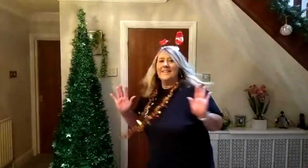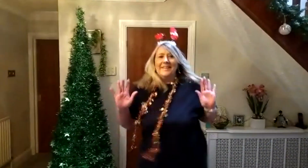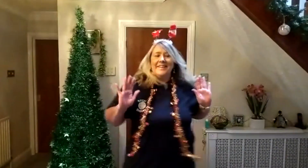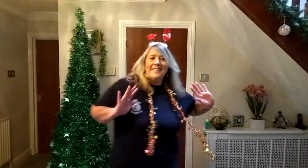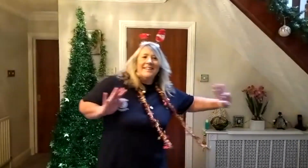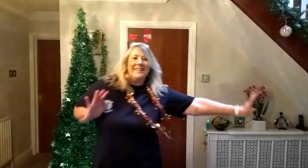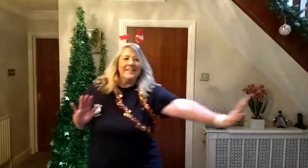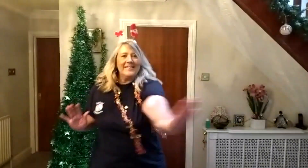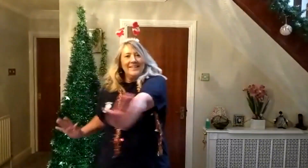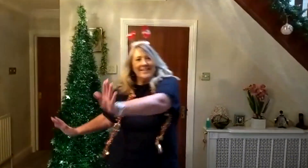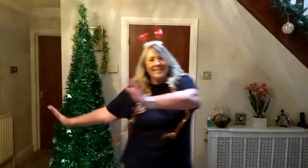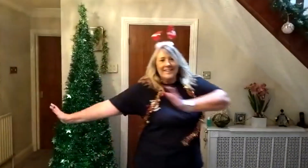Feliz Navidad.